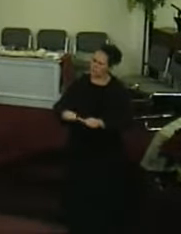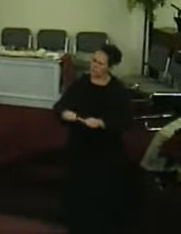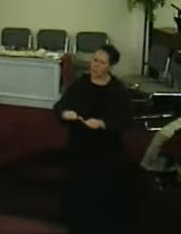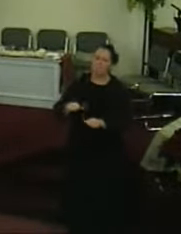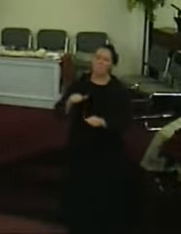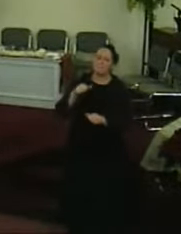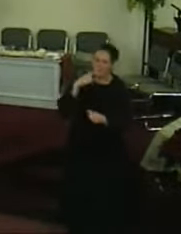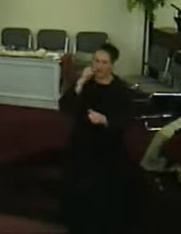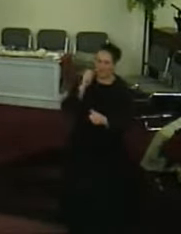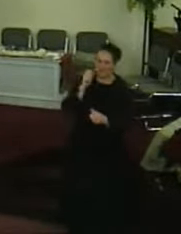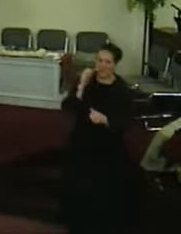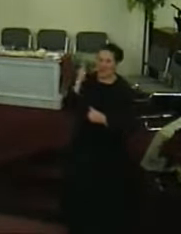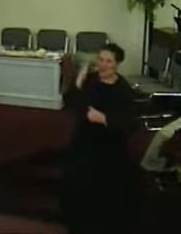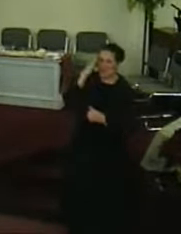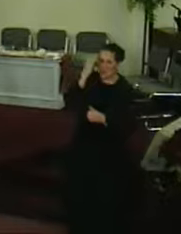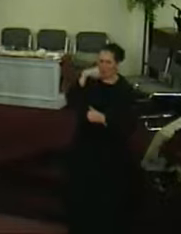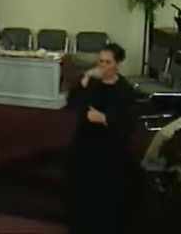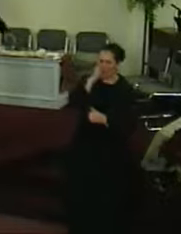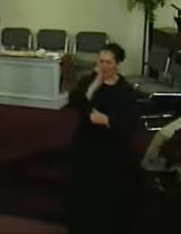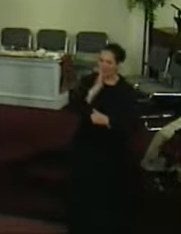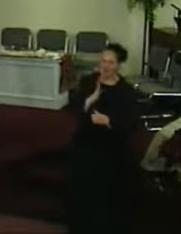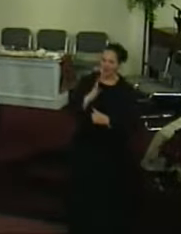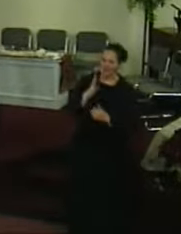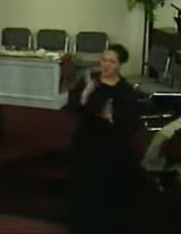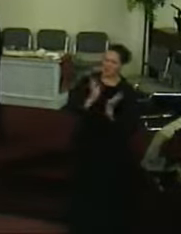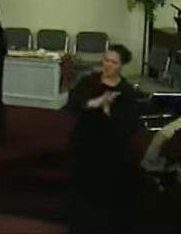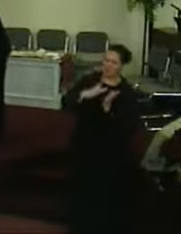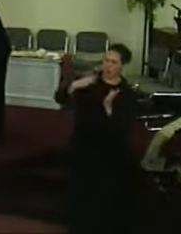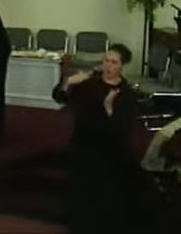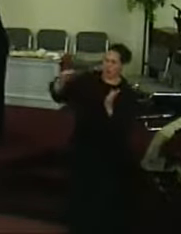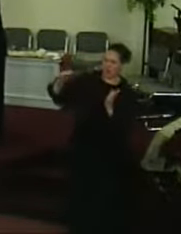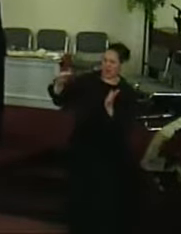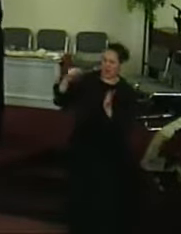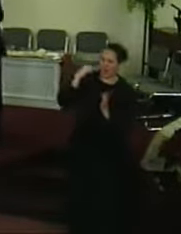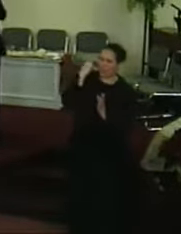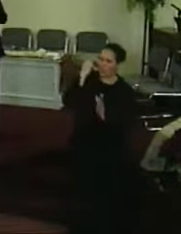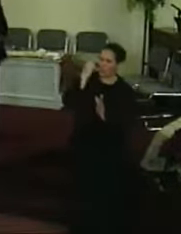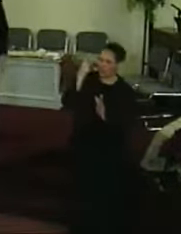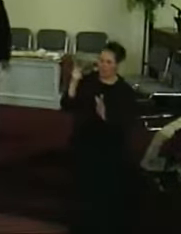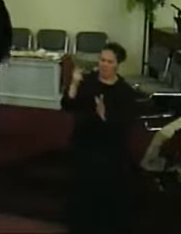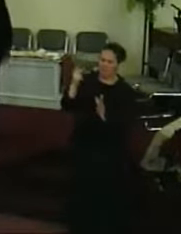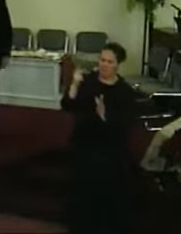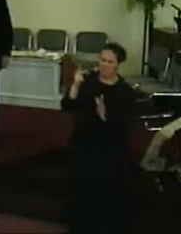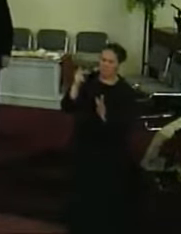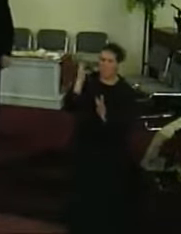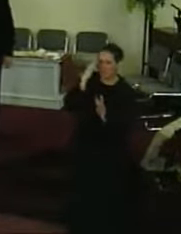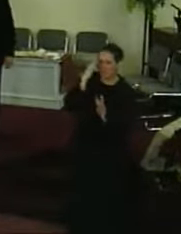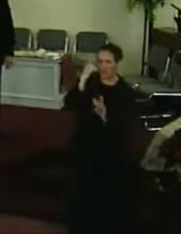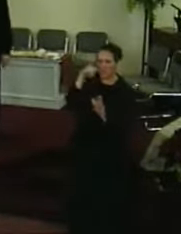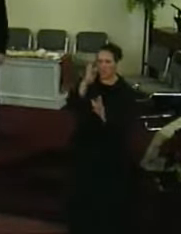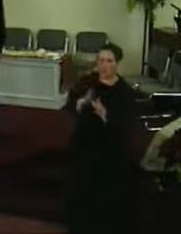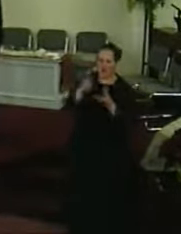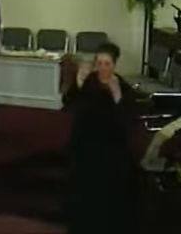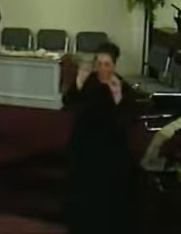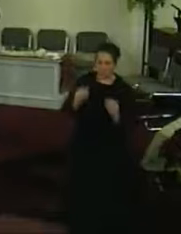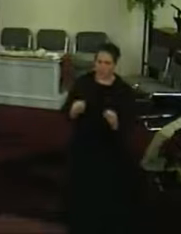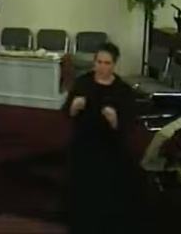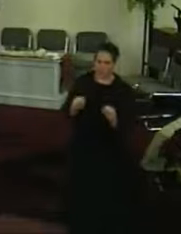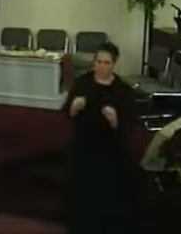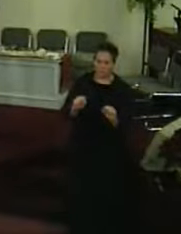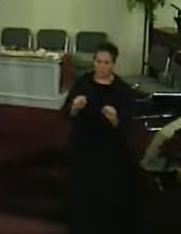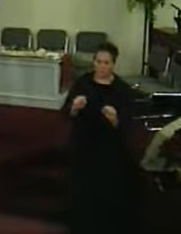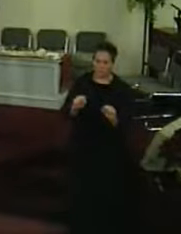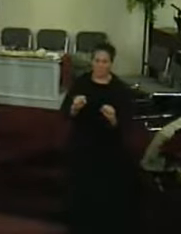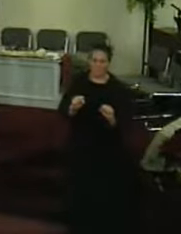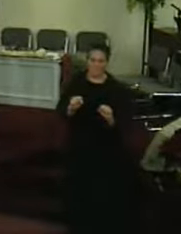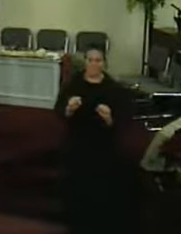like. He didn't know what he looked like, but he knew his glory. He knew his power. He knew what God could do. And he